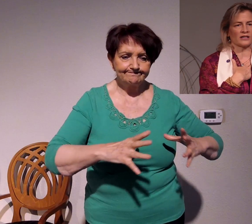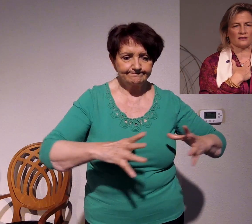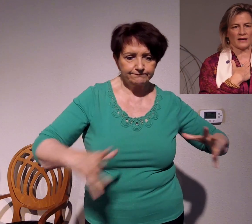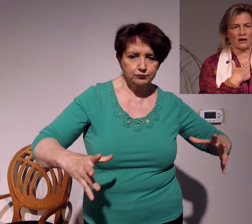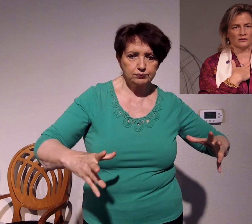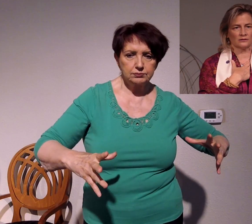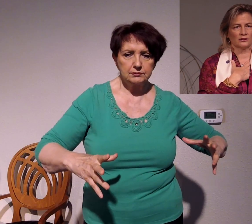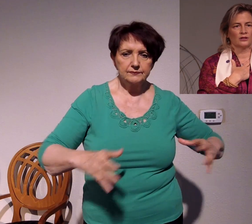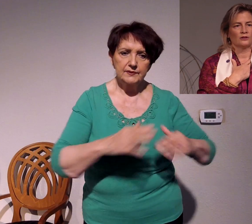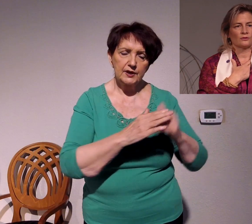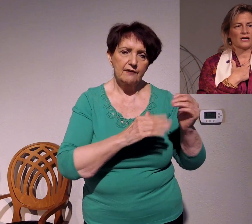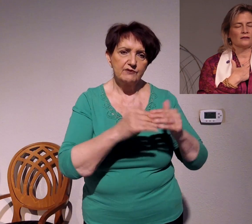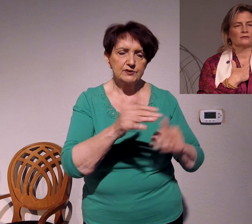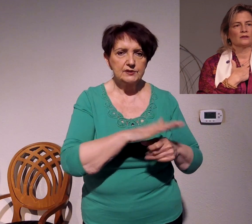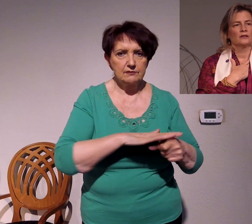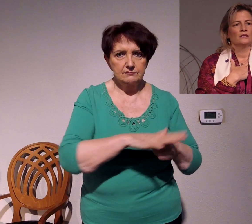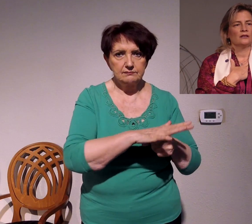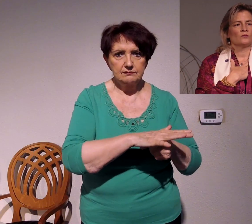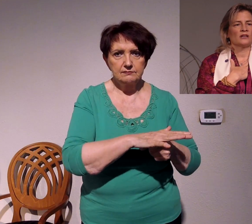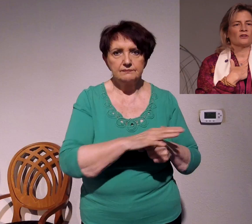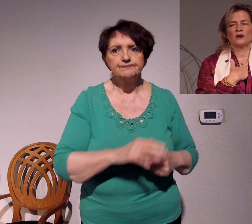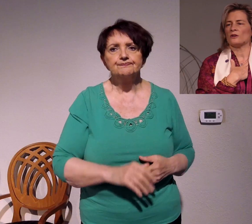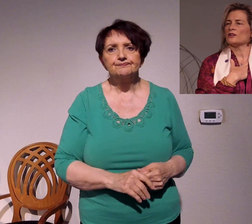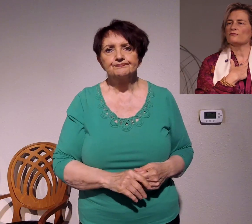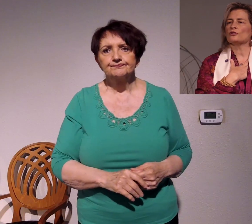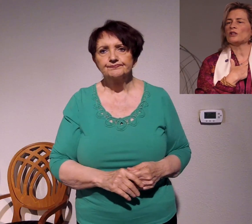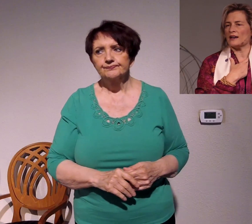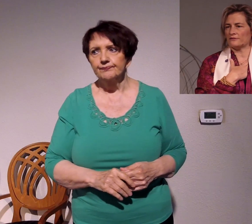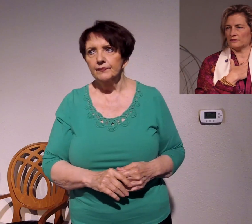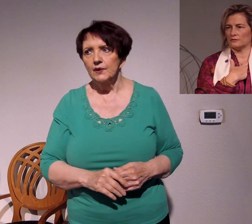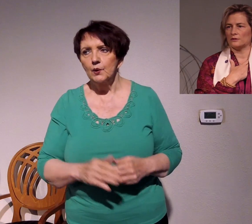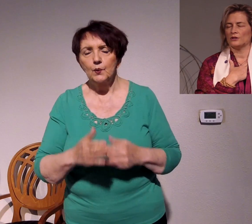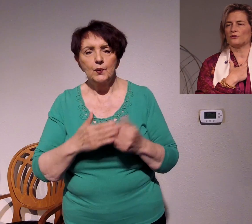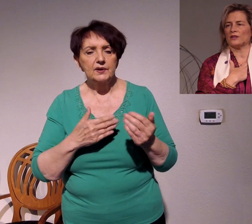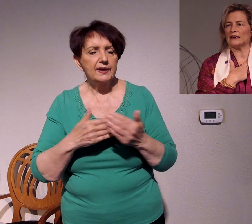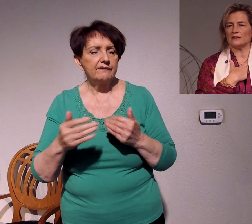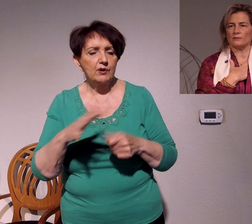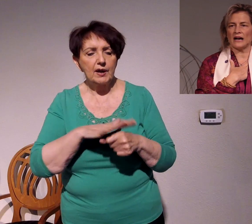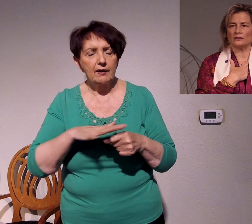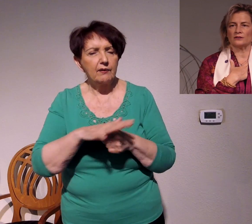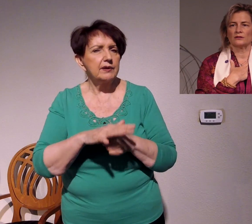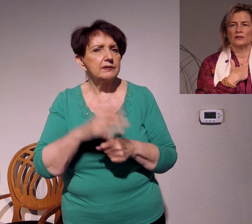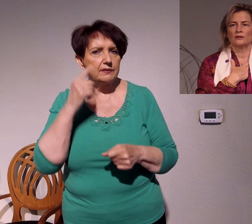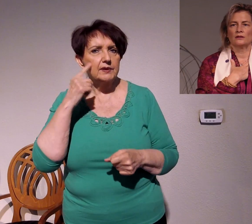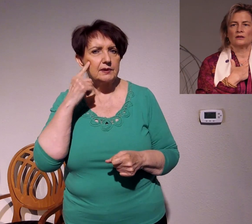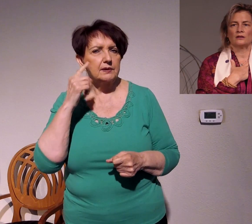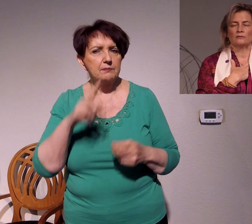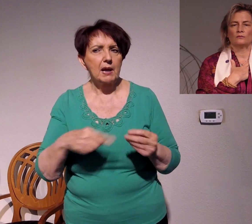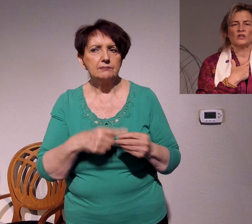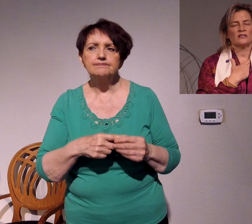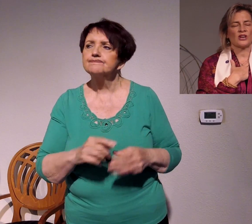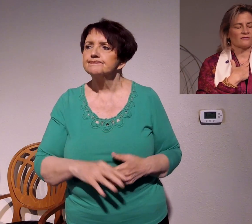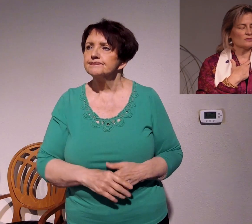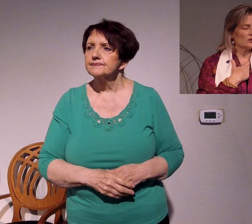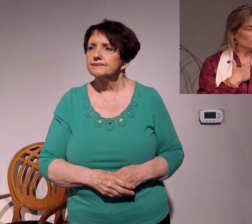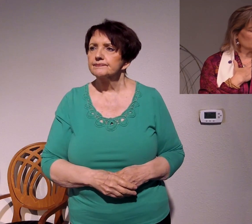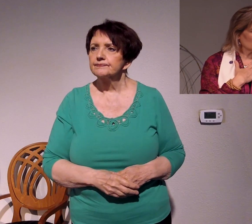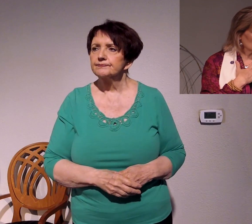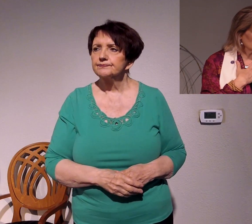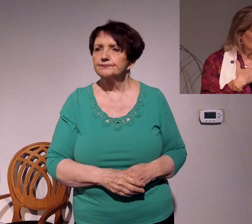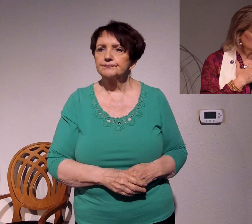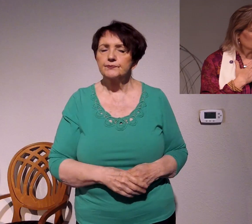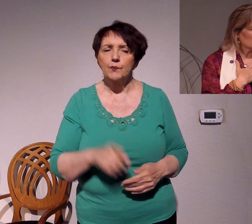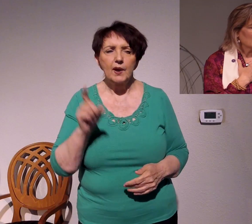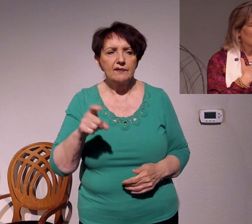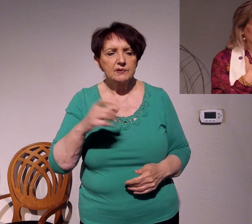we're talking about, right? In whatever area of your life you're thinking about. We each have to be willing to